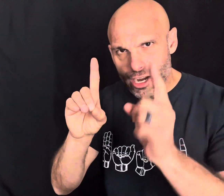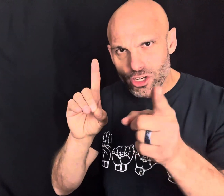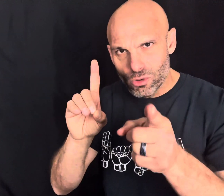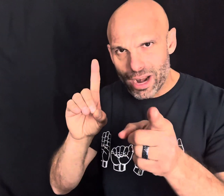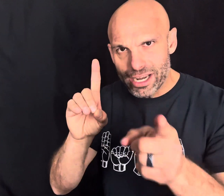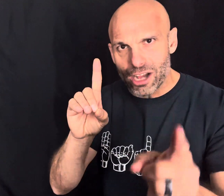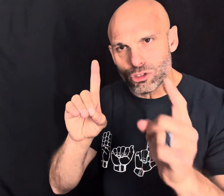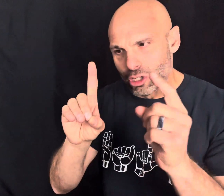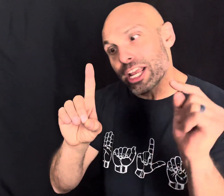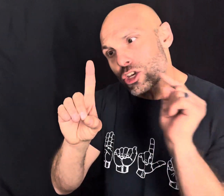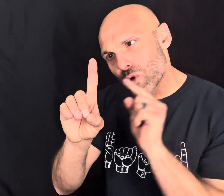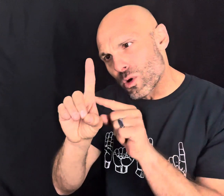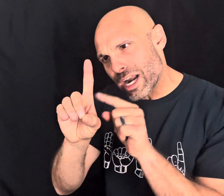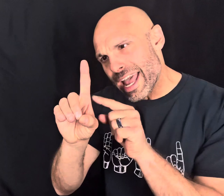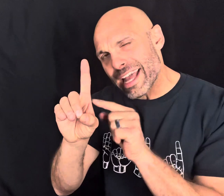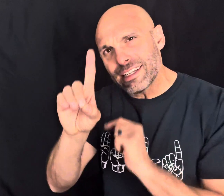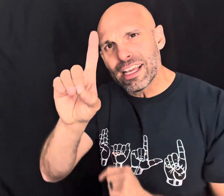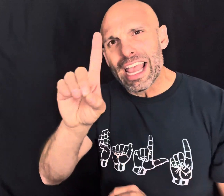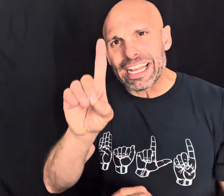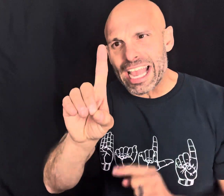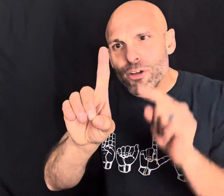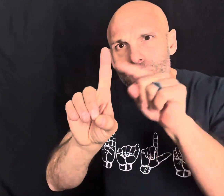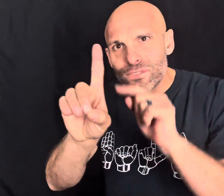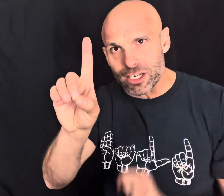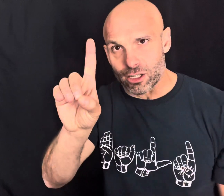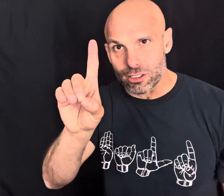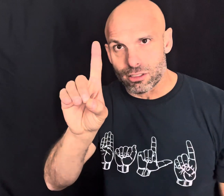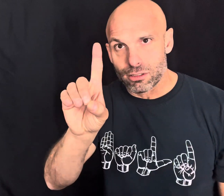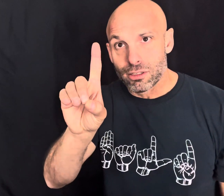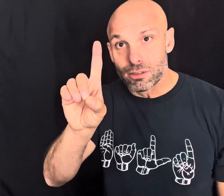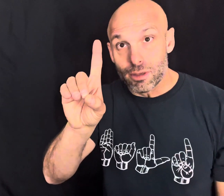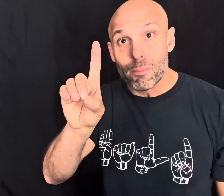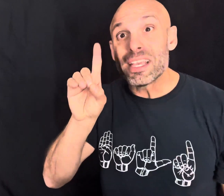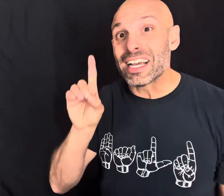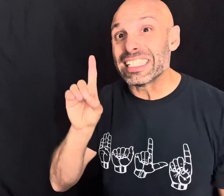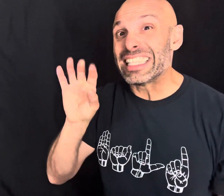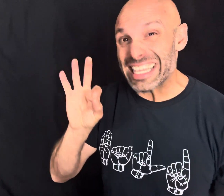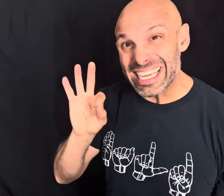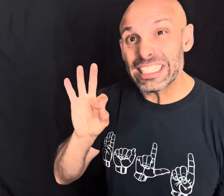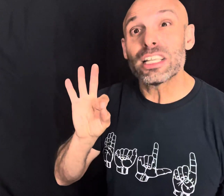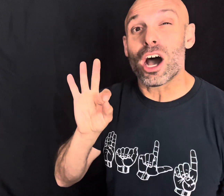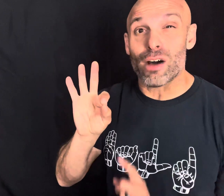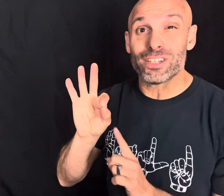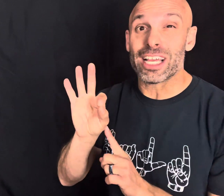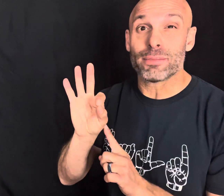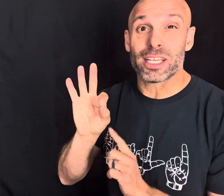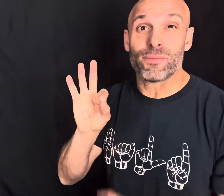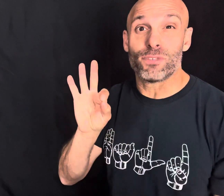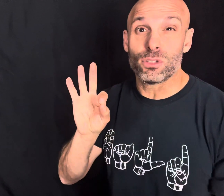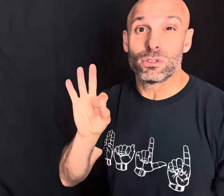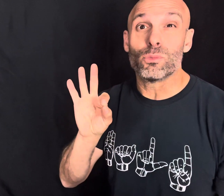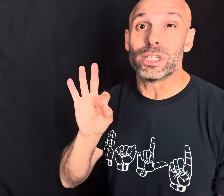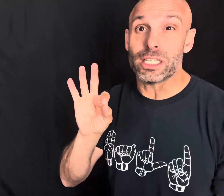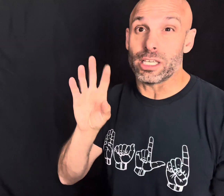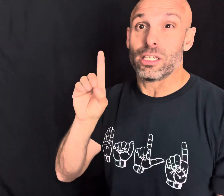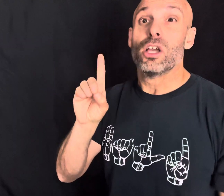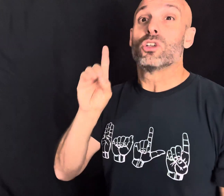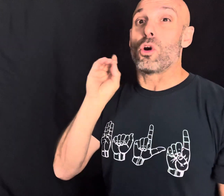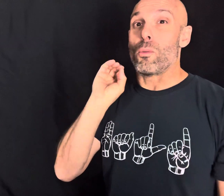you right now, to look at your hand and count the fingers. Because this oftentimes get confused with D. So